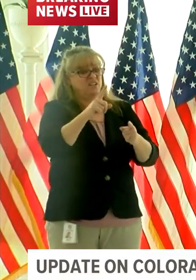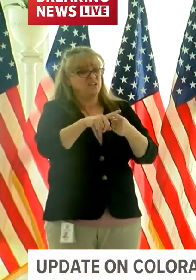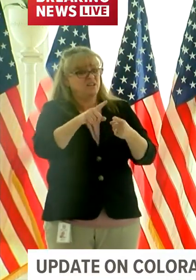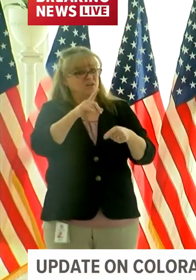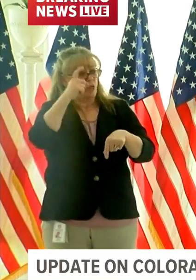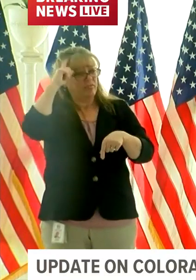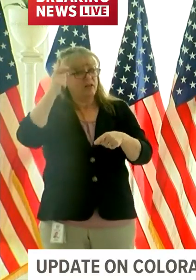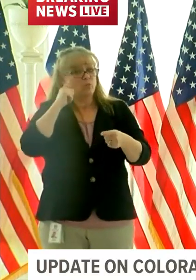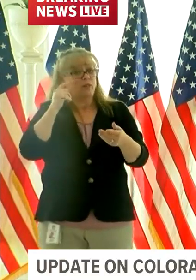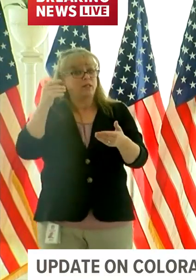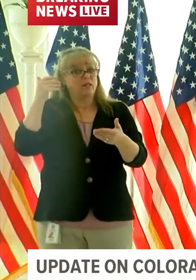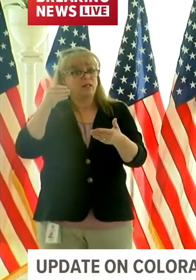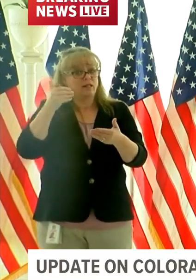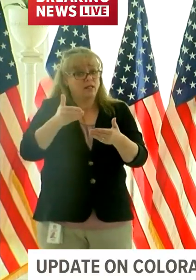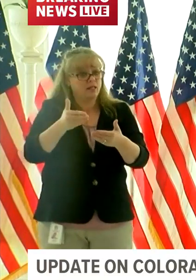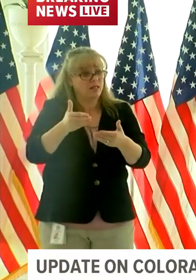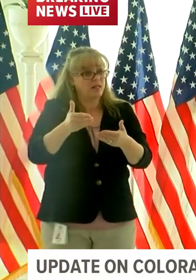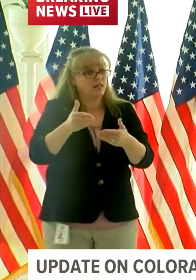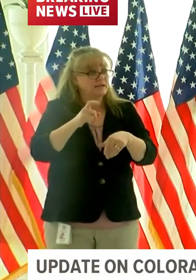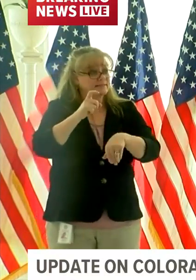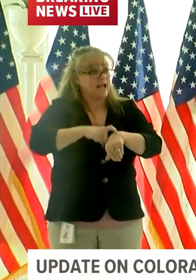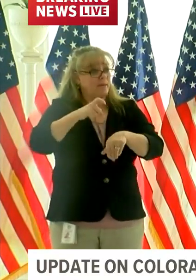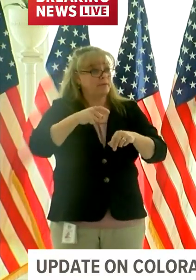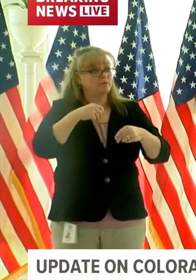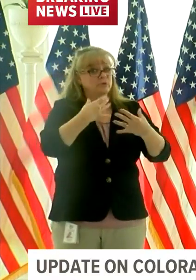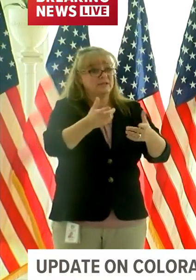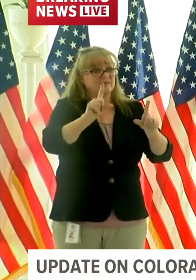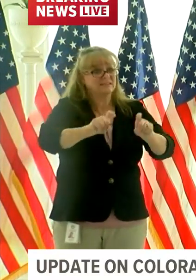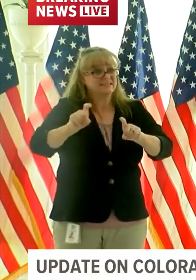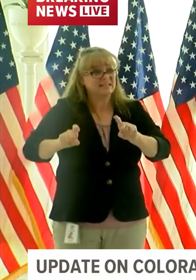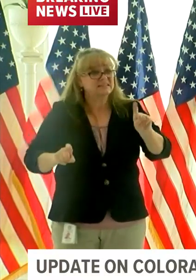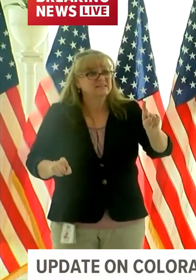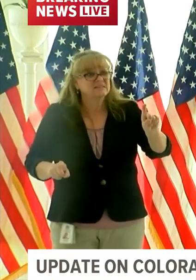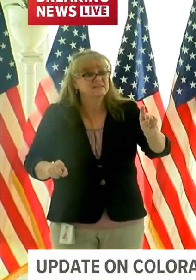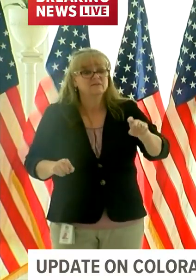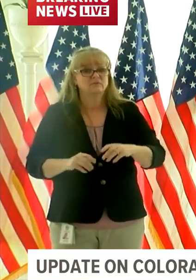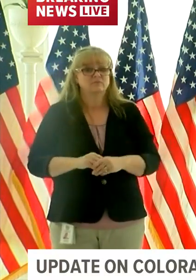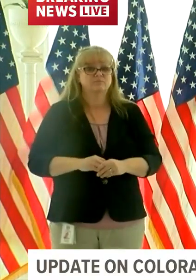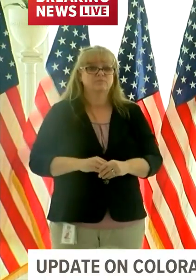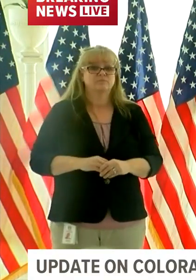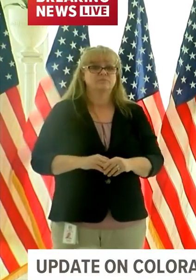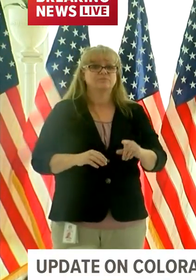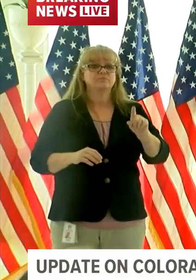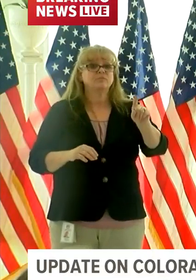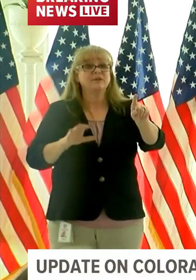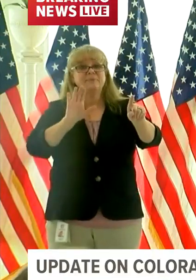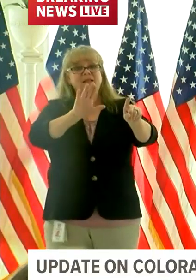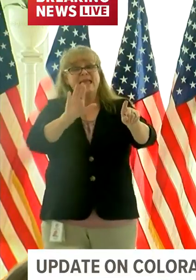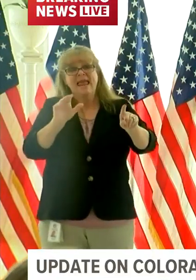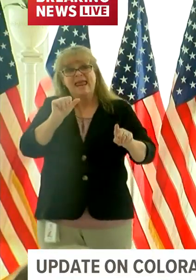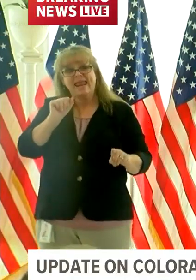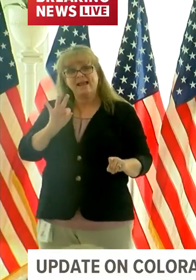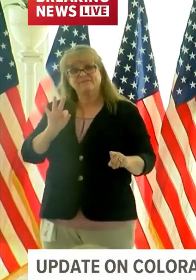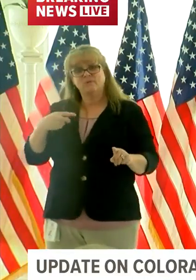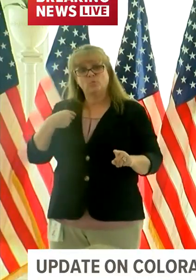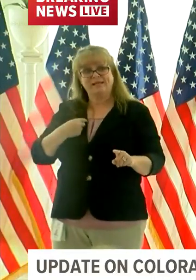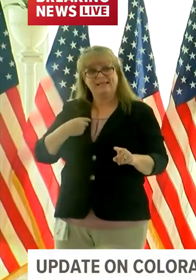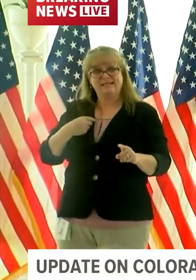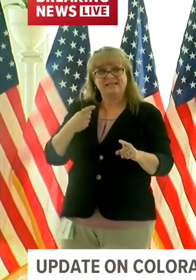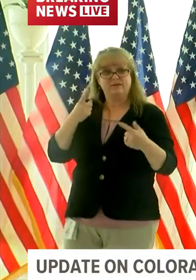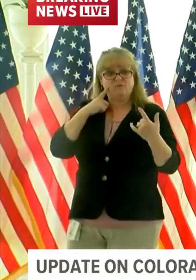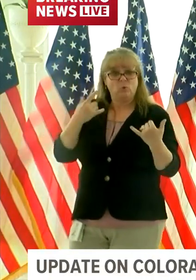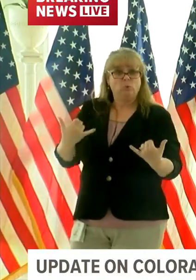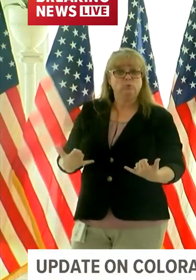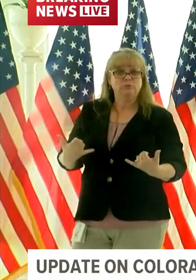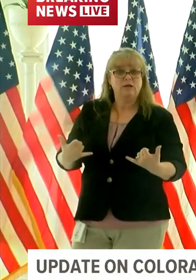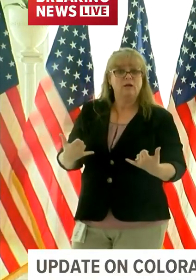of testing to open the state in any way? Well, if we had the adequate testing today, the state still wouldn't be open because